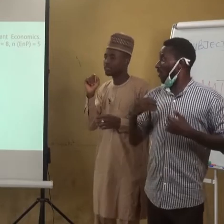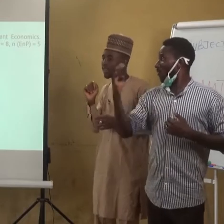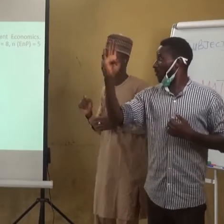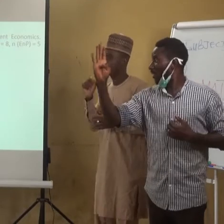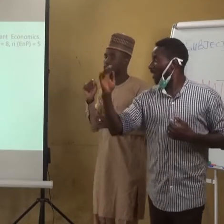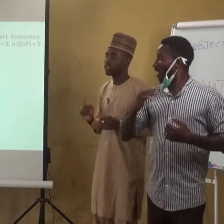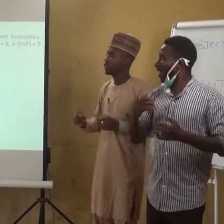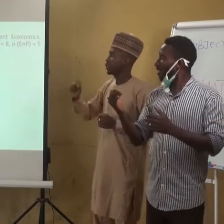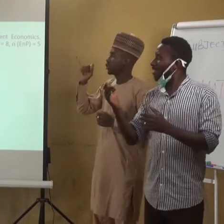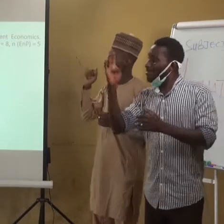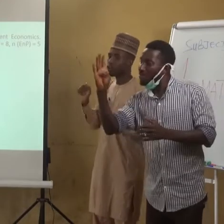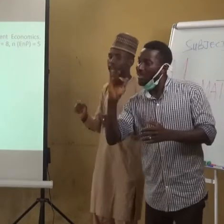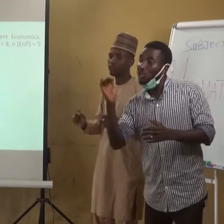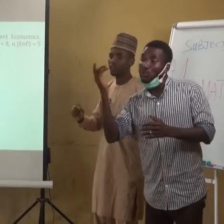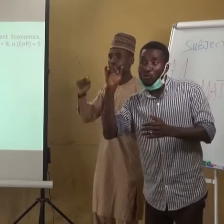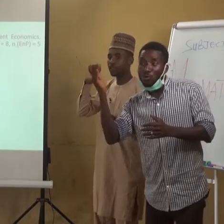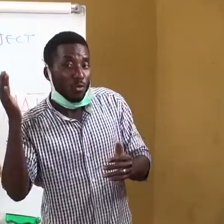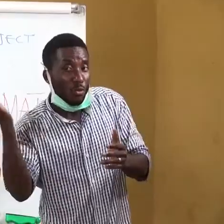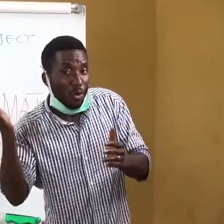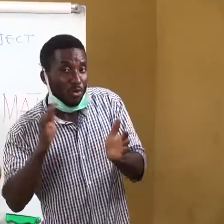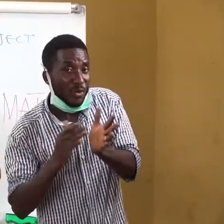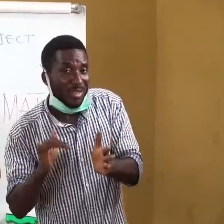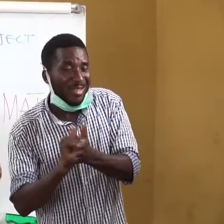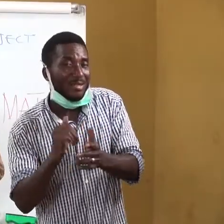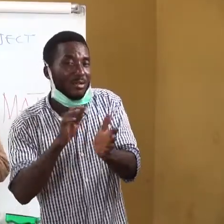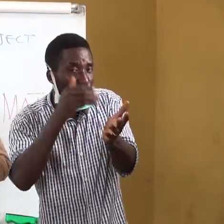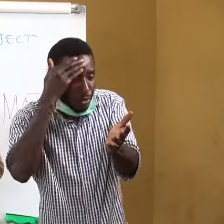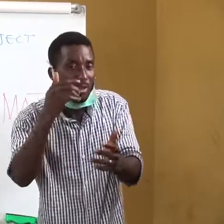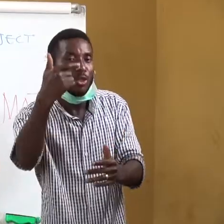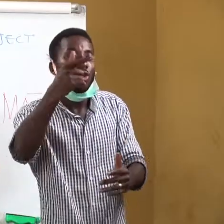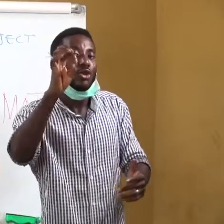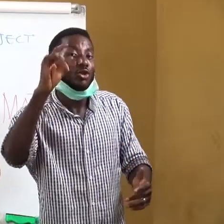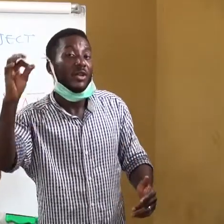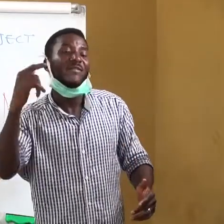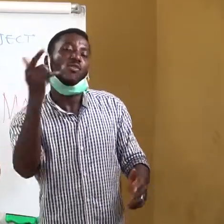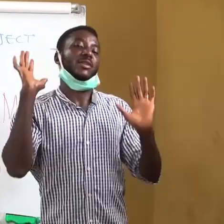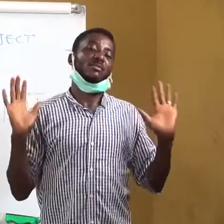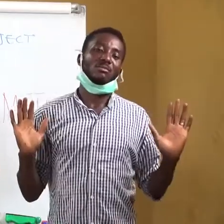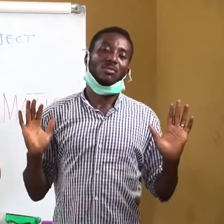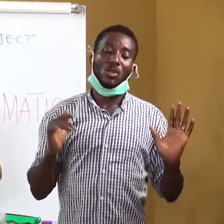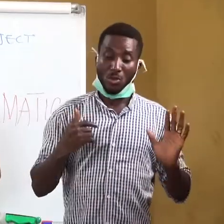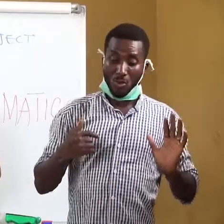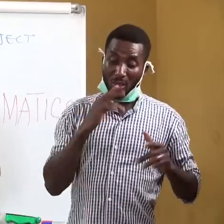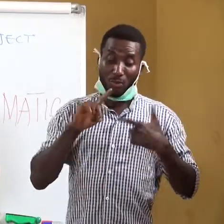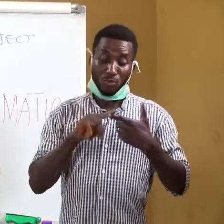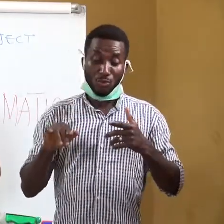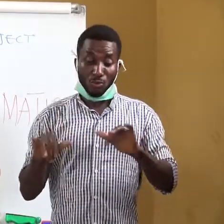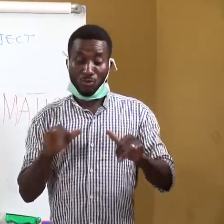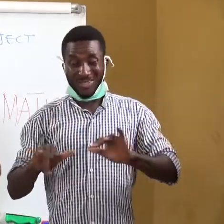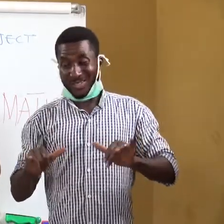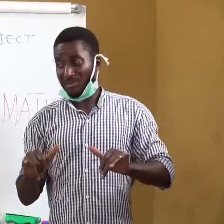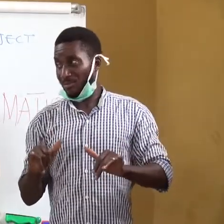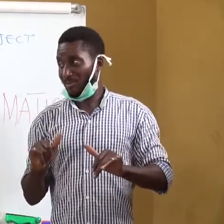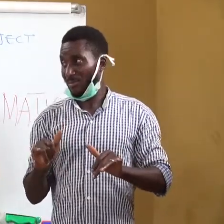those that study geography only. So we'll do the same as we did for A. That